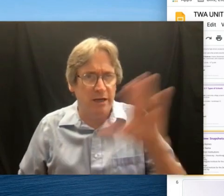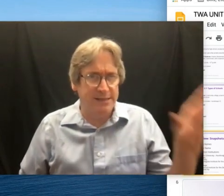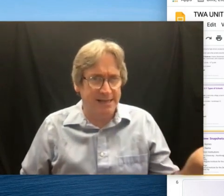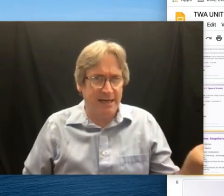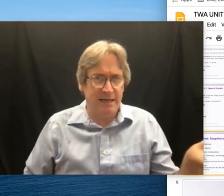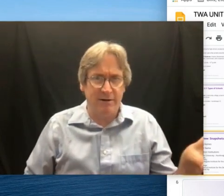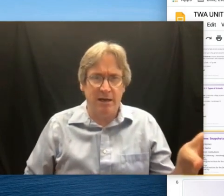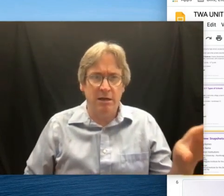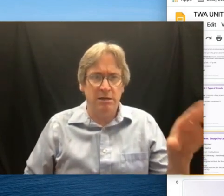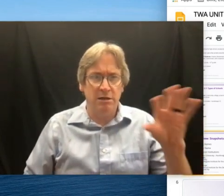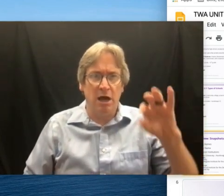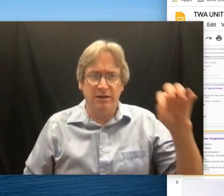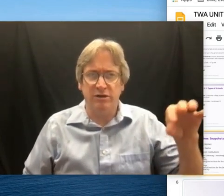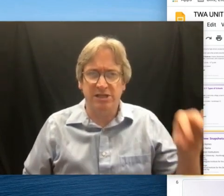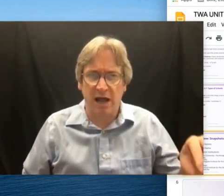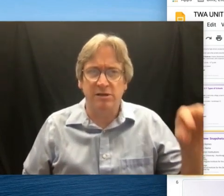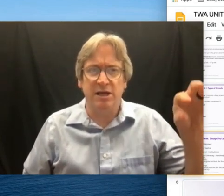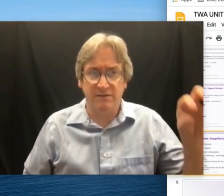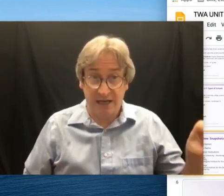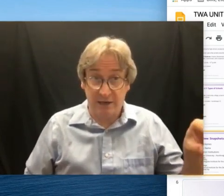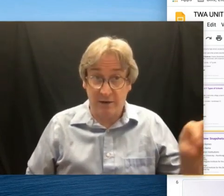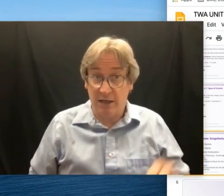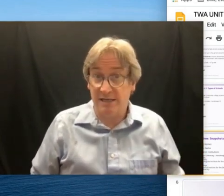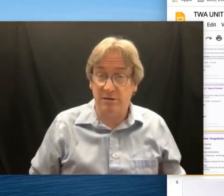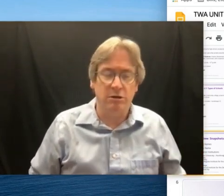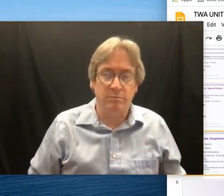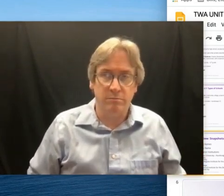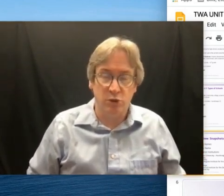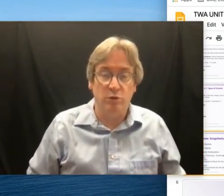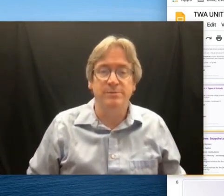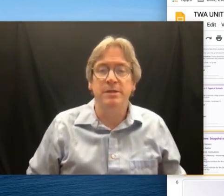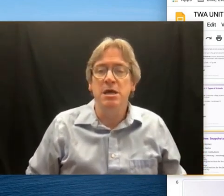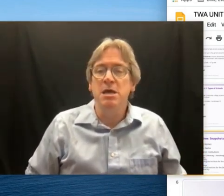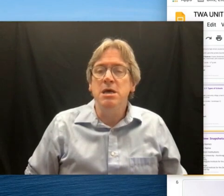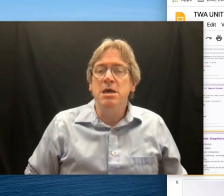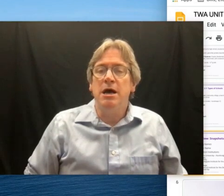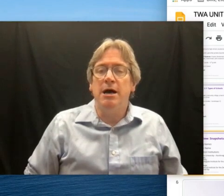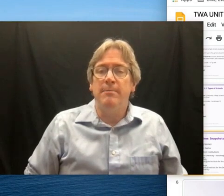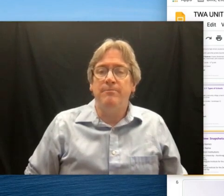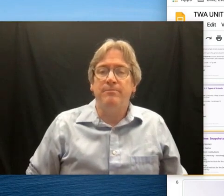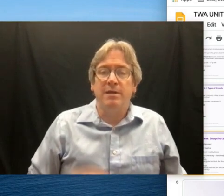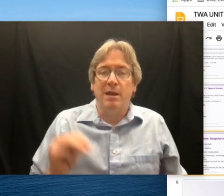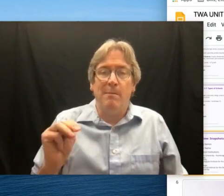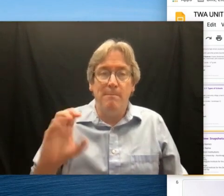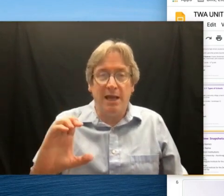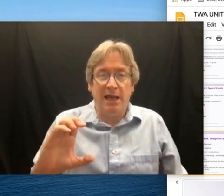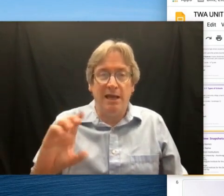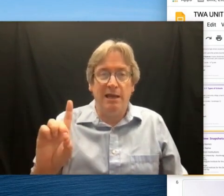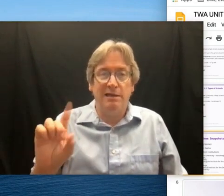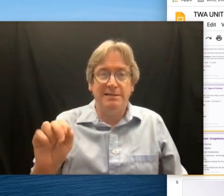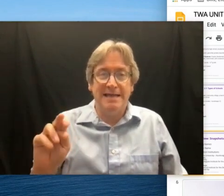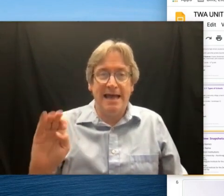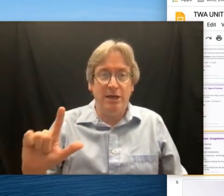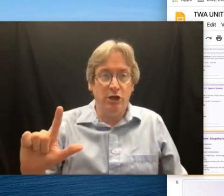we're talking about secondary, different styles of secondary class or schools.